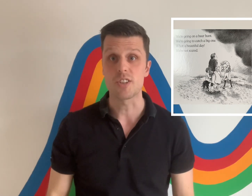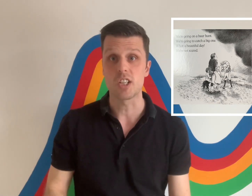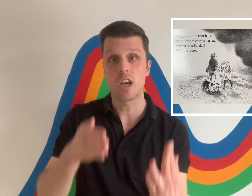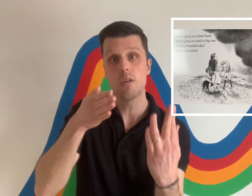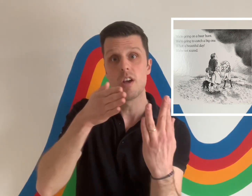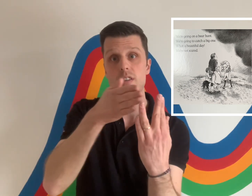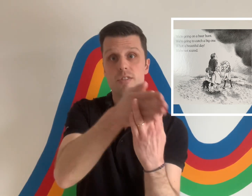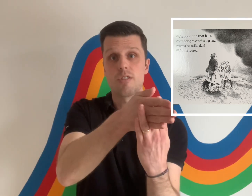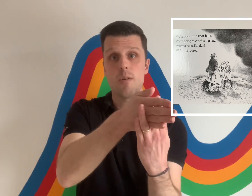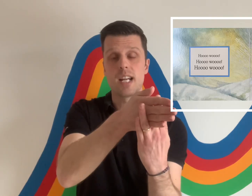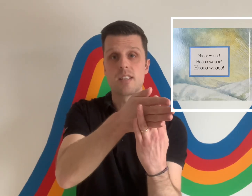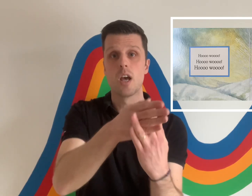go through it.